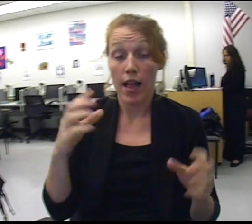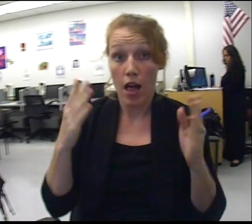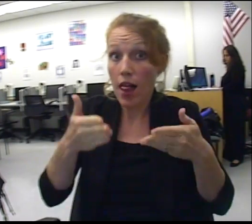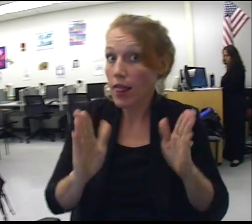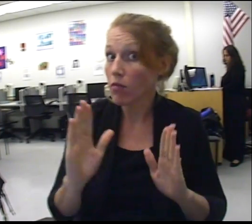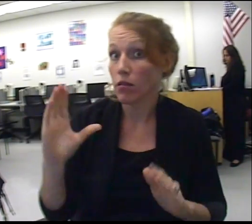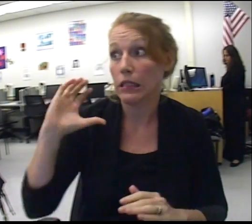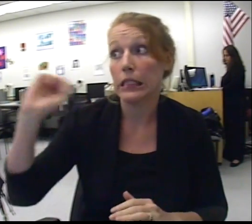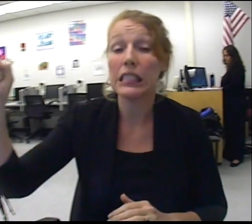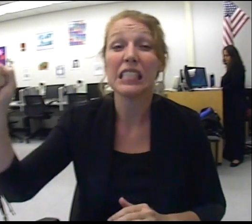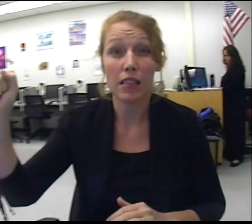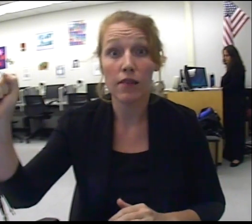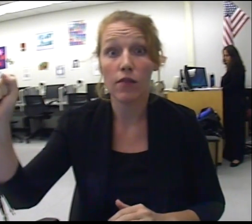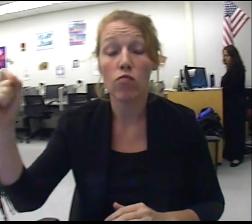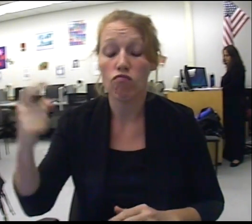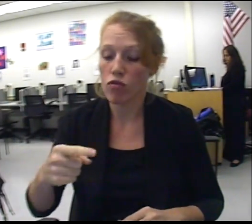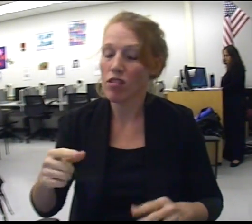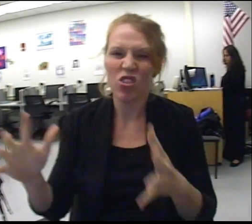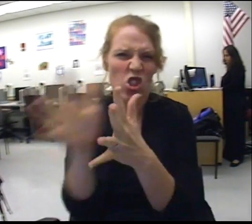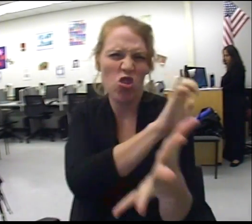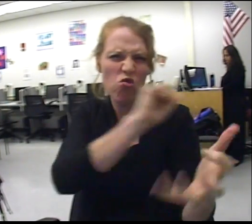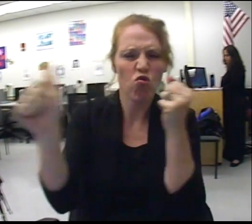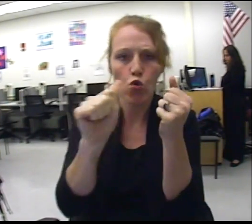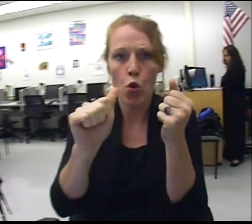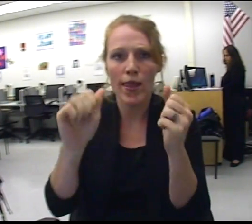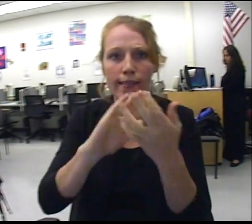leave. So it saved the city of Boston.